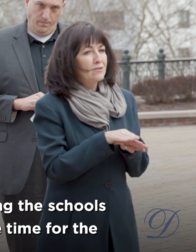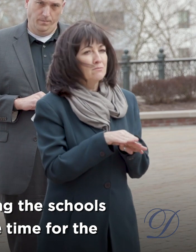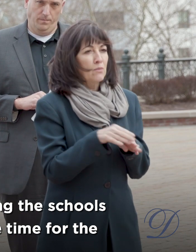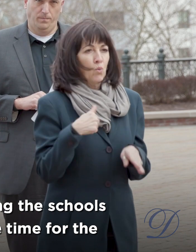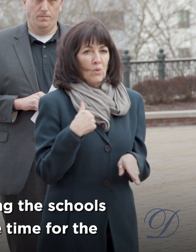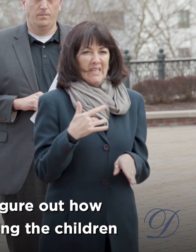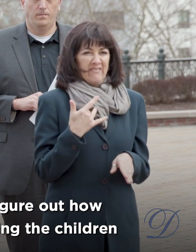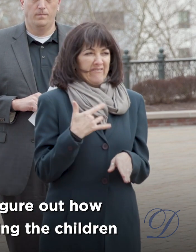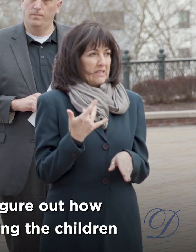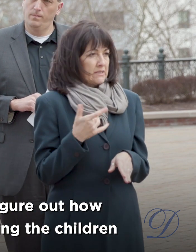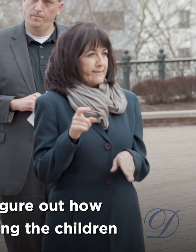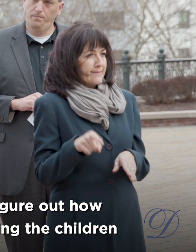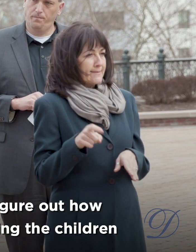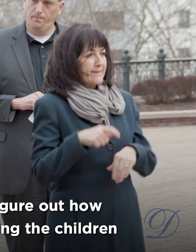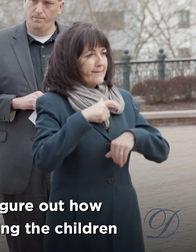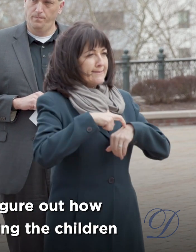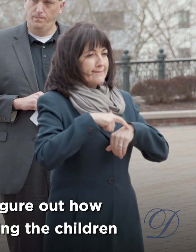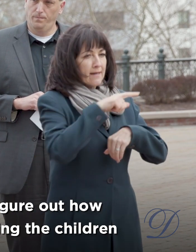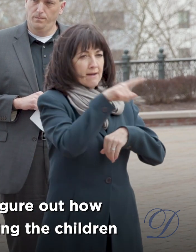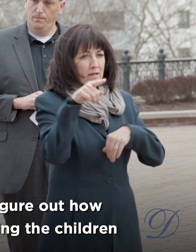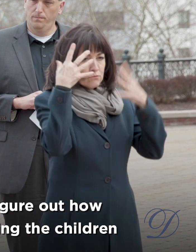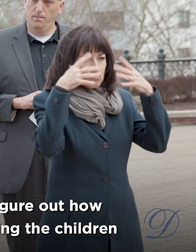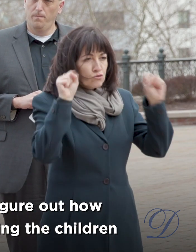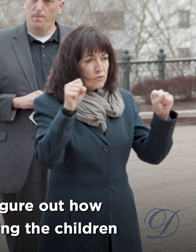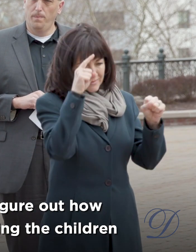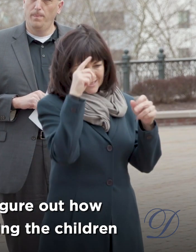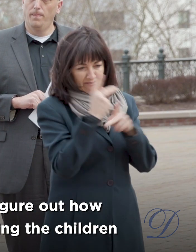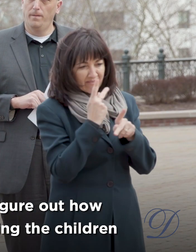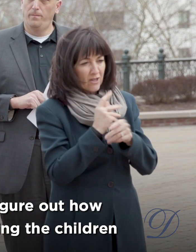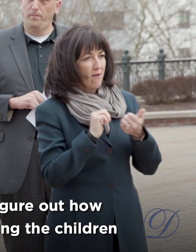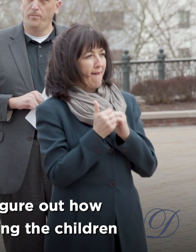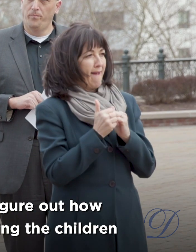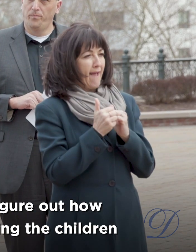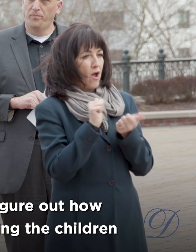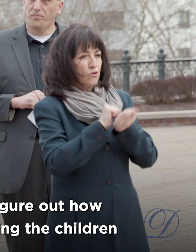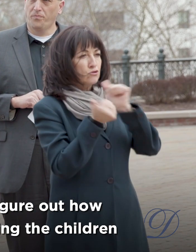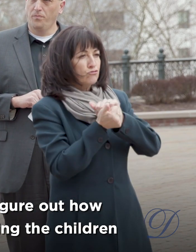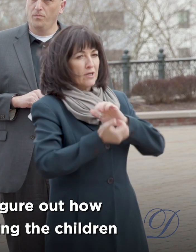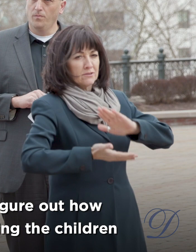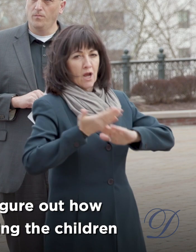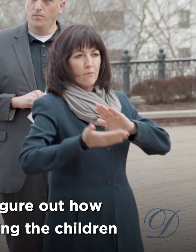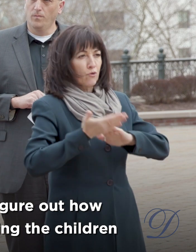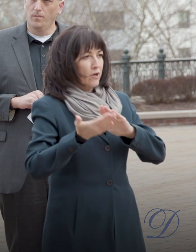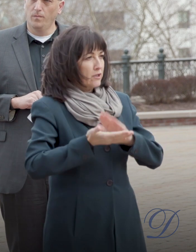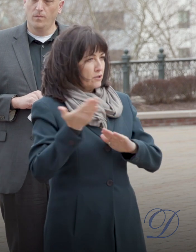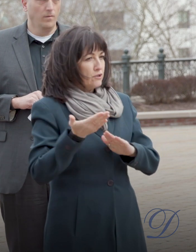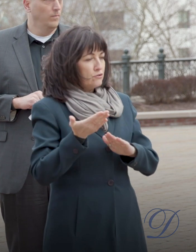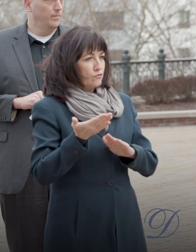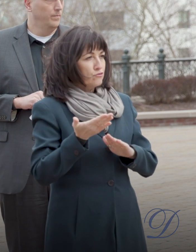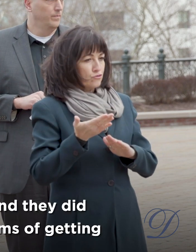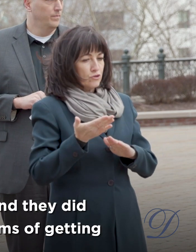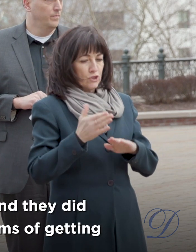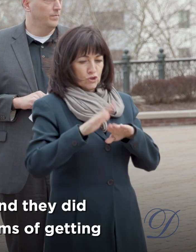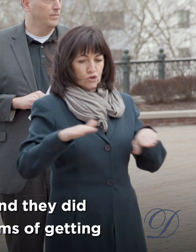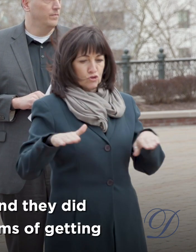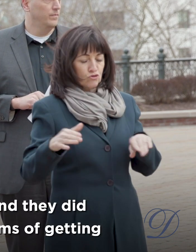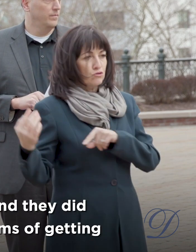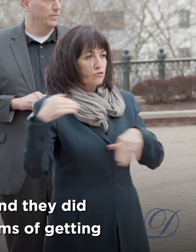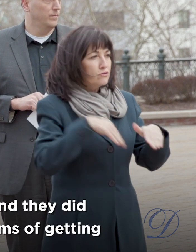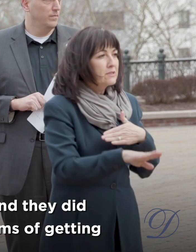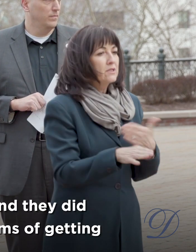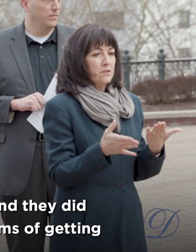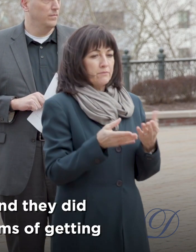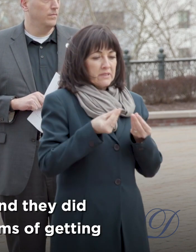some time for the superintendents and others to figure out how they would operate without bringing the children into the schools in terms of